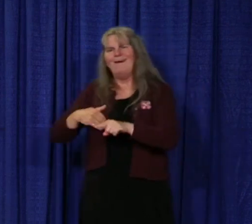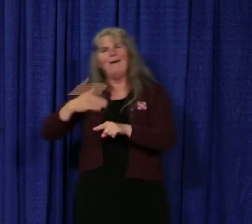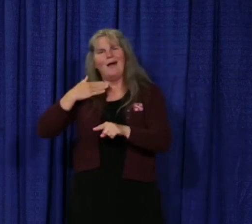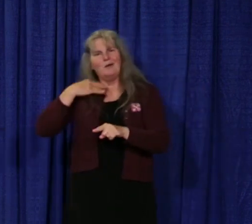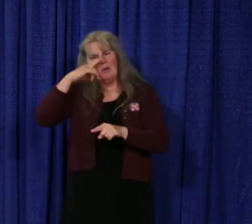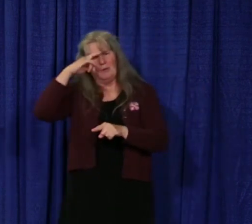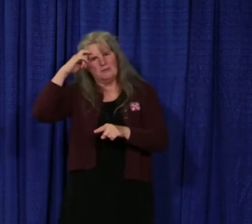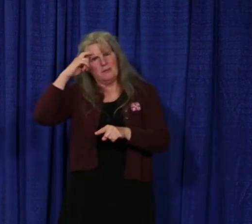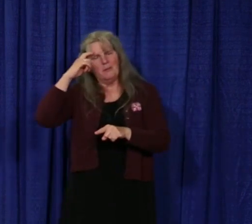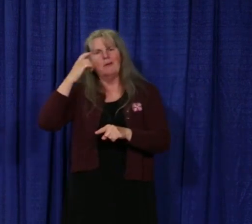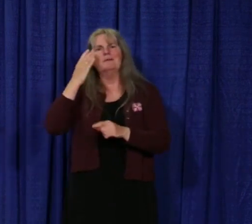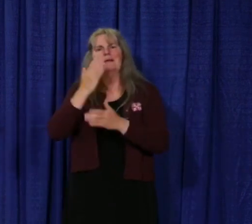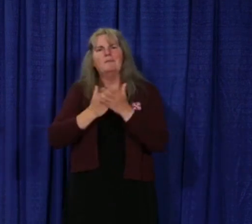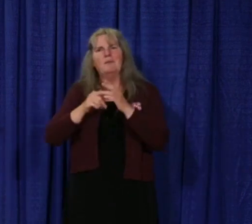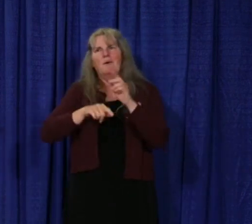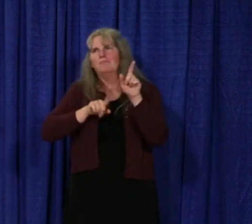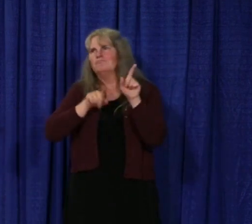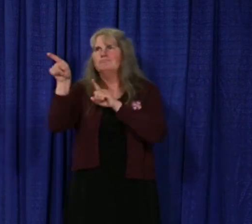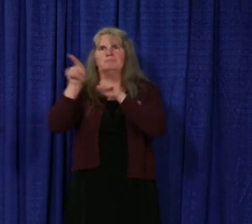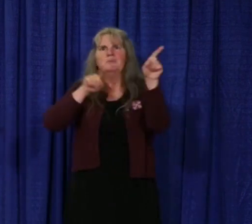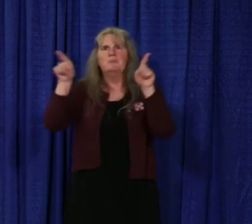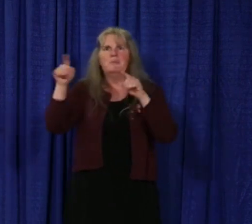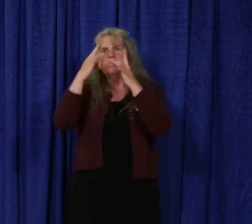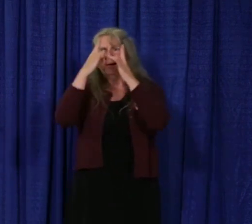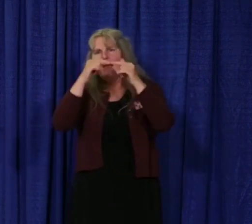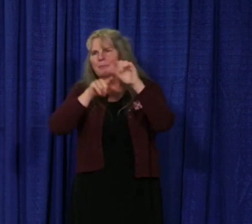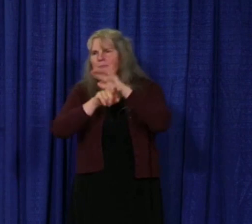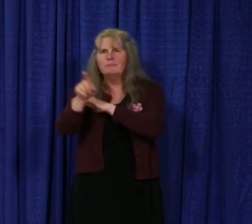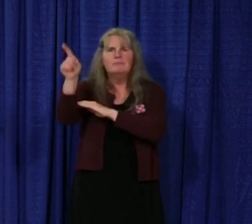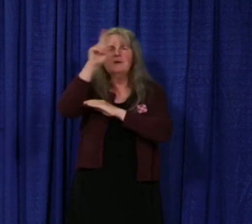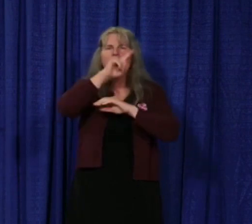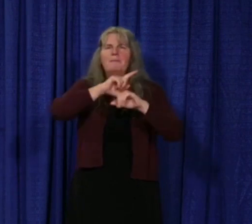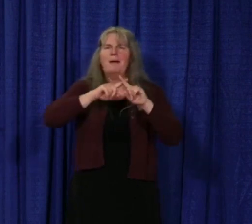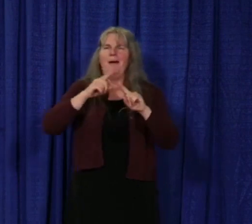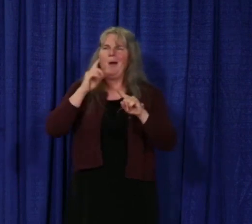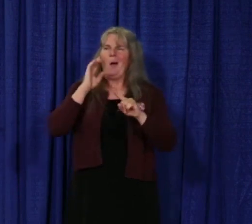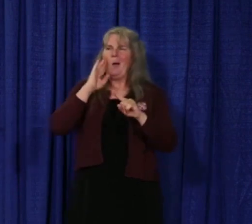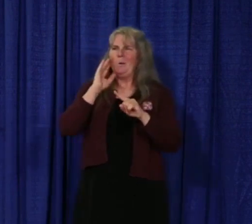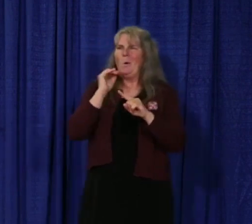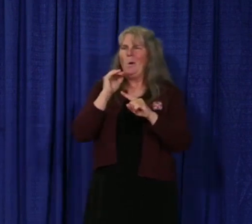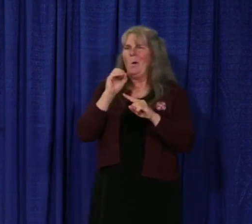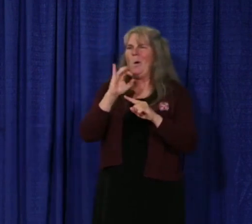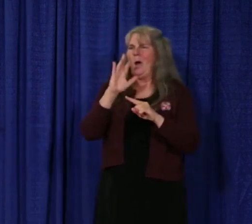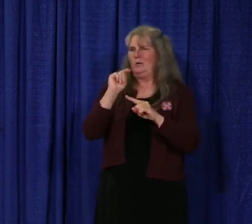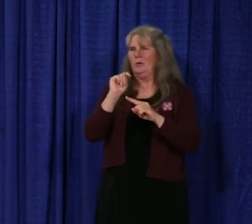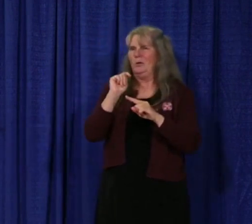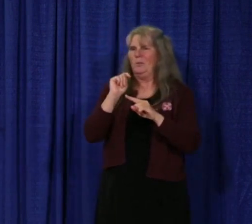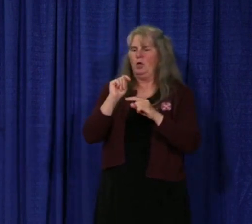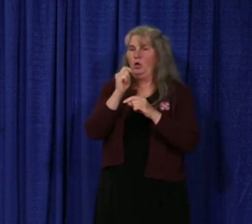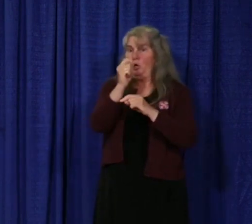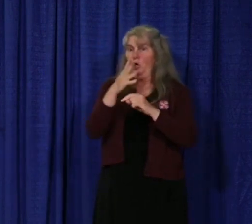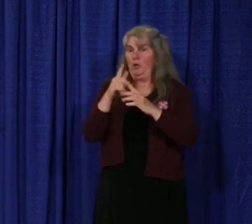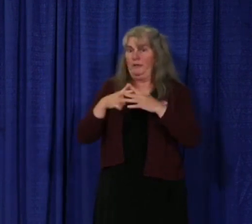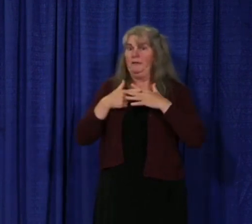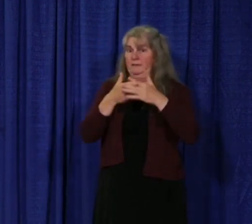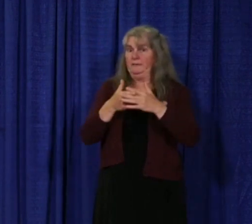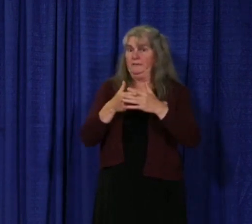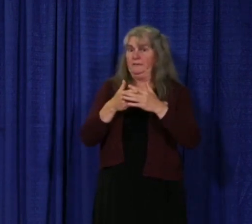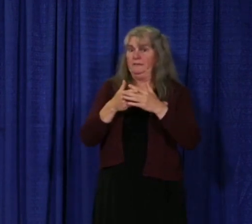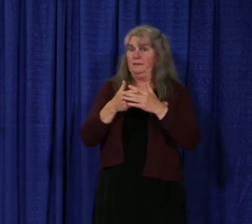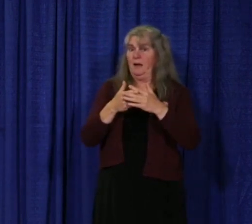people are camping right now, but would you consider, and I know we're due for an early October start date, but would you consider maybe starting